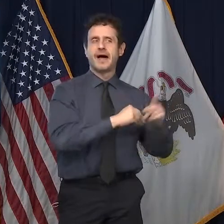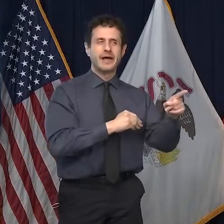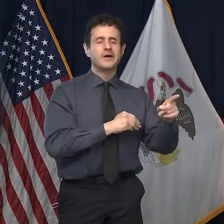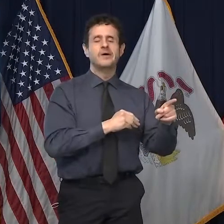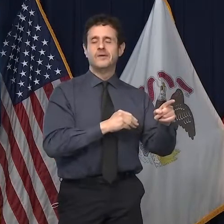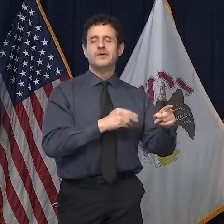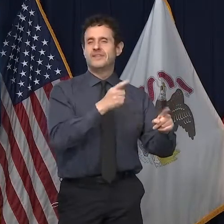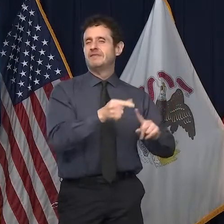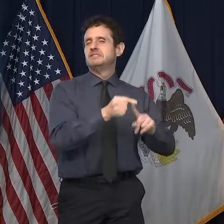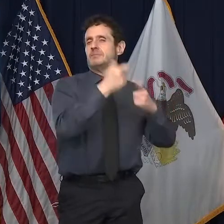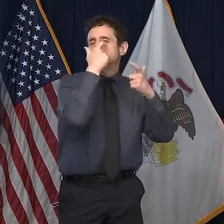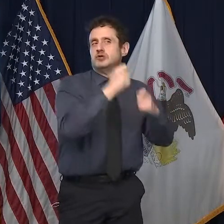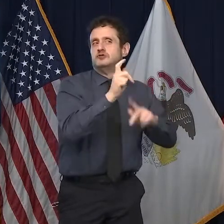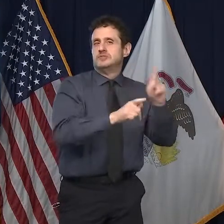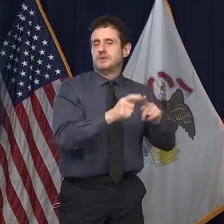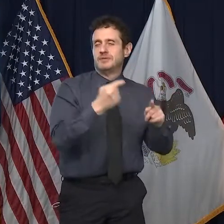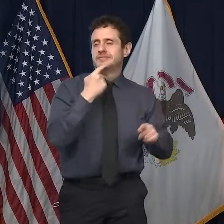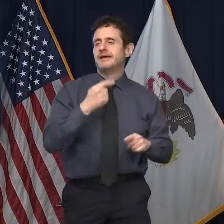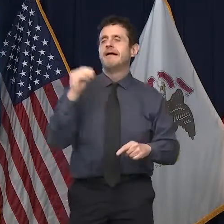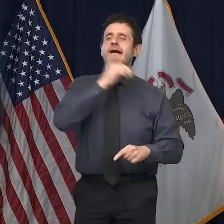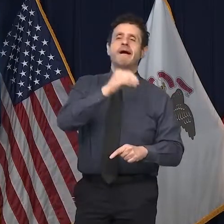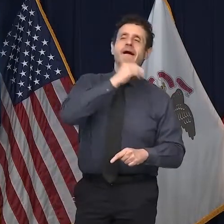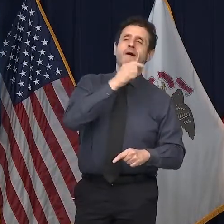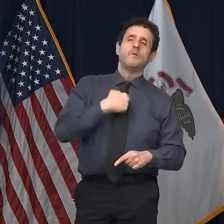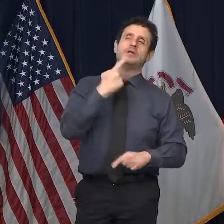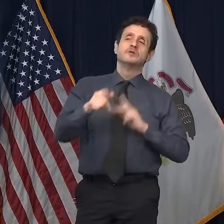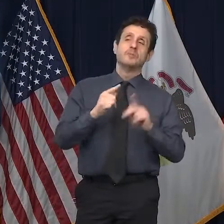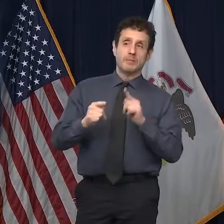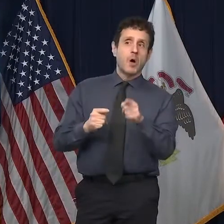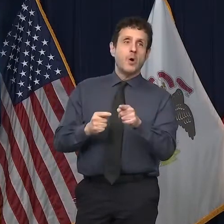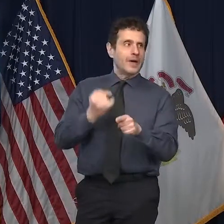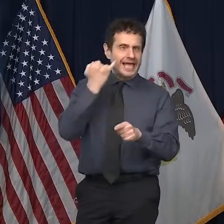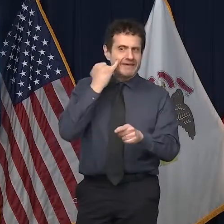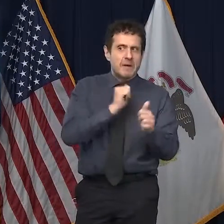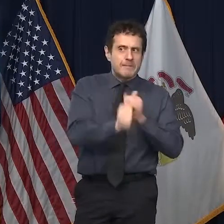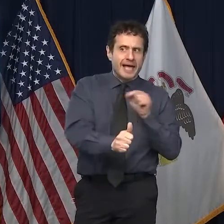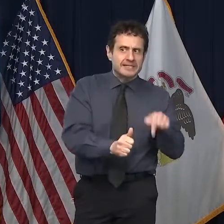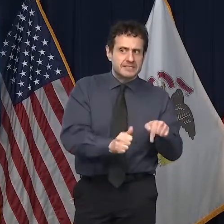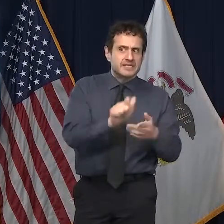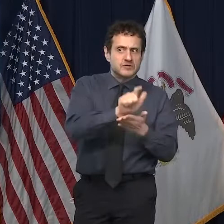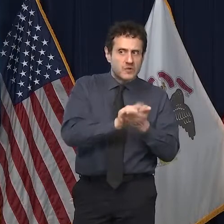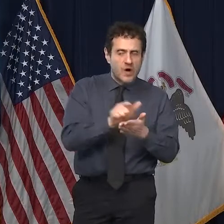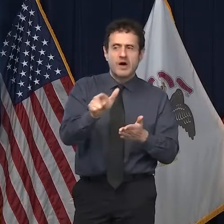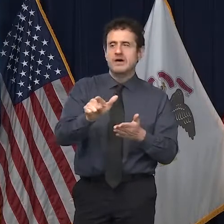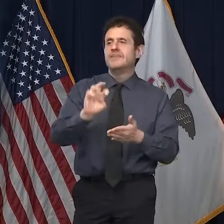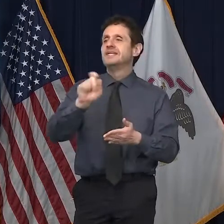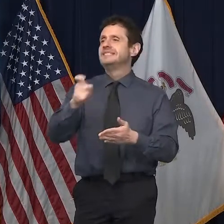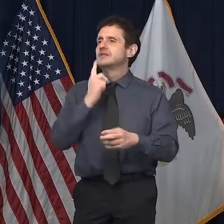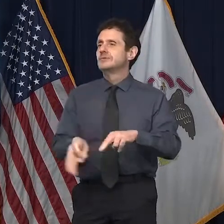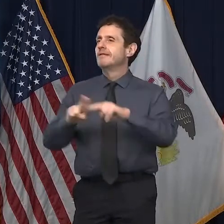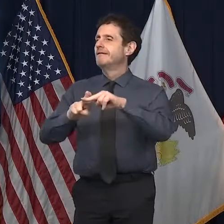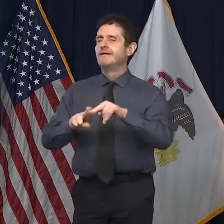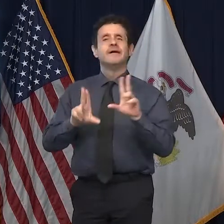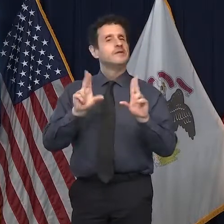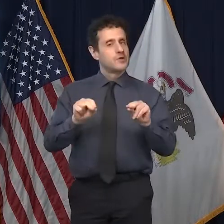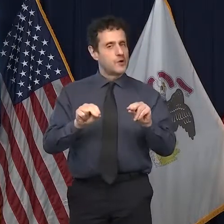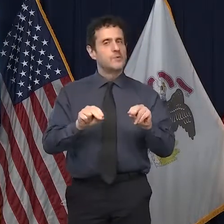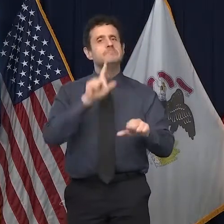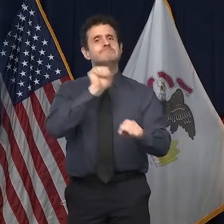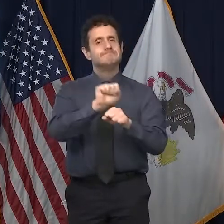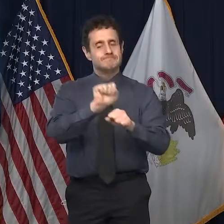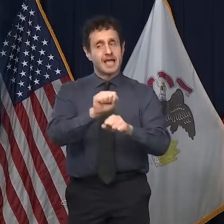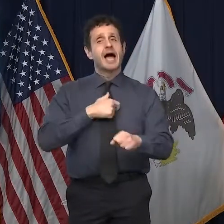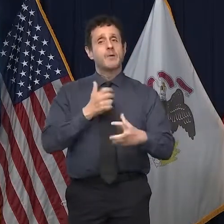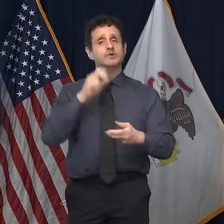and their special interests, told people online and on TV. The fact is that I want to lower taxes on the middle class.